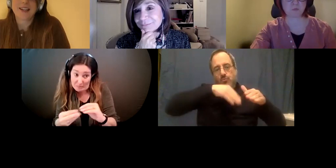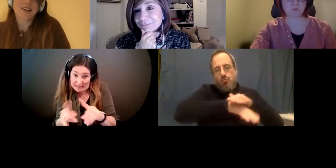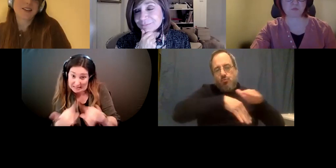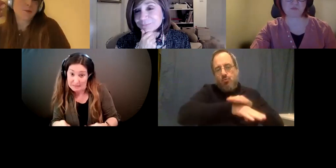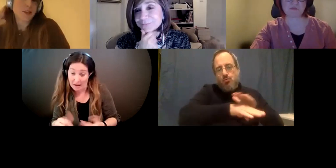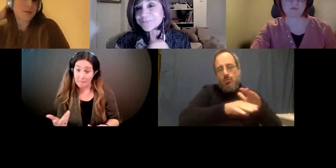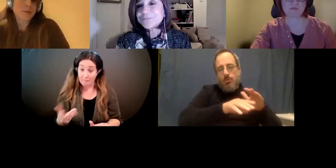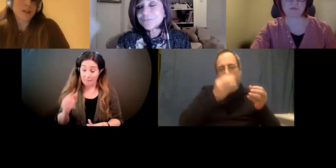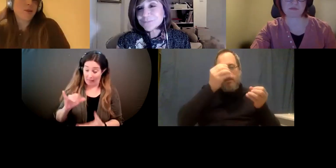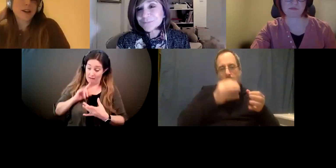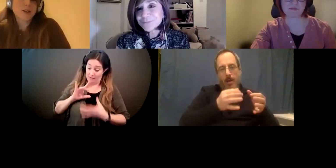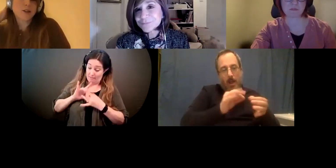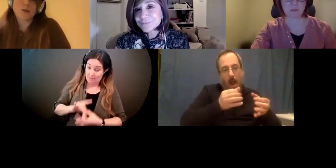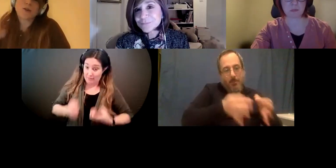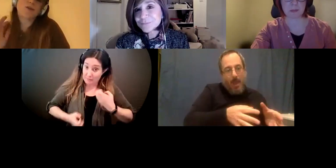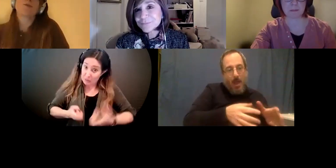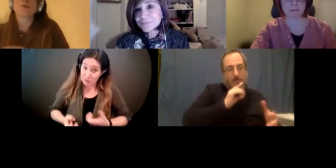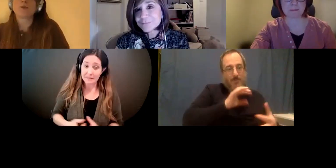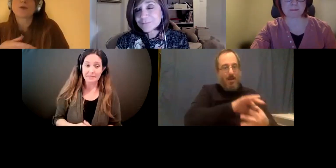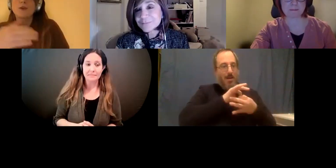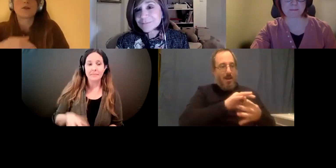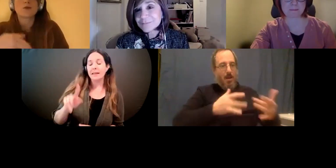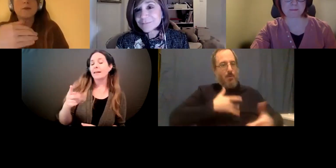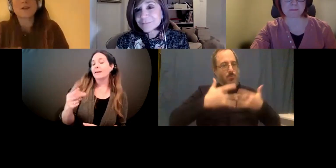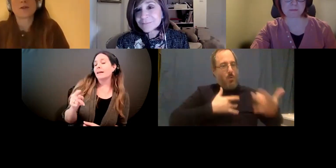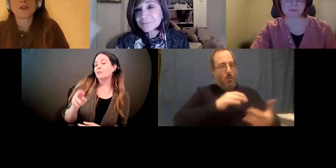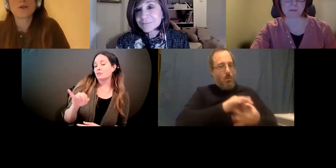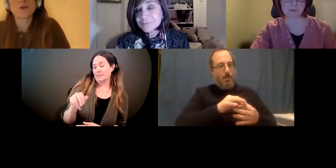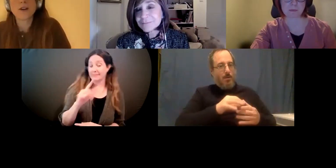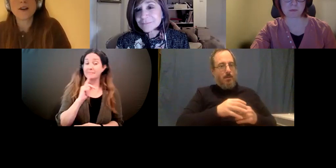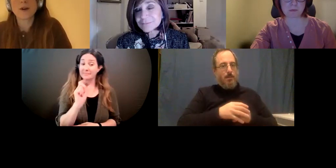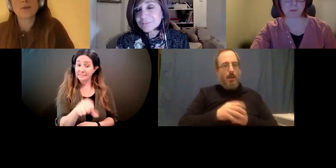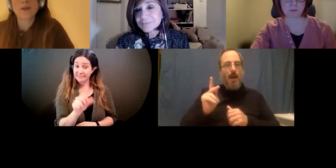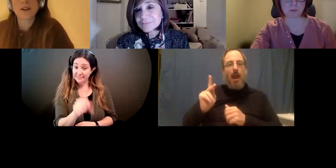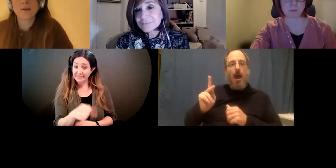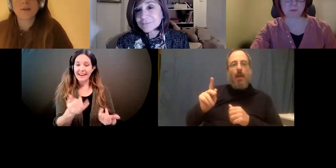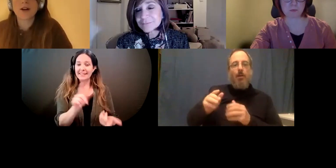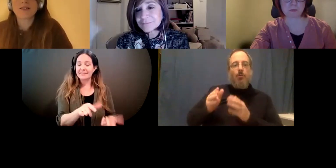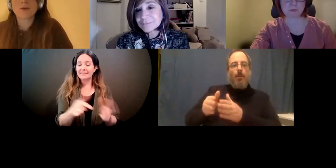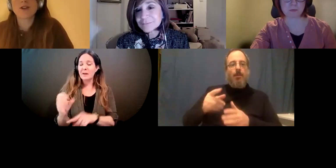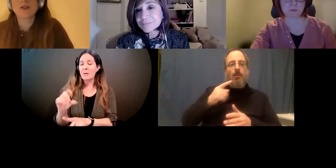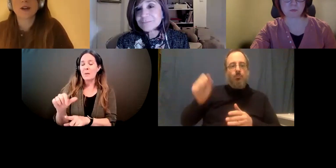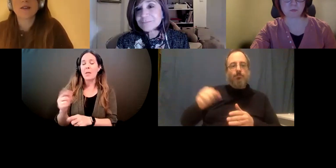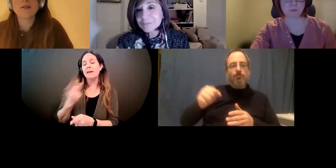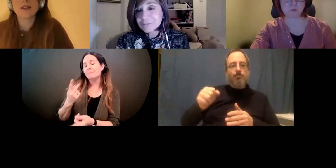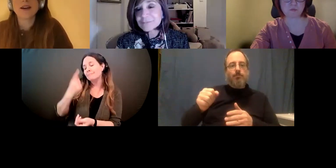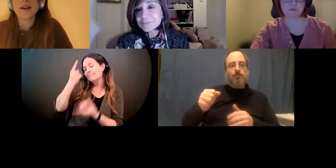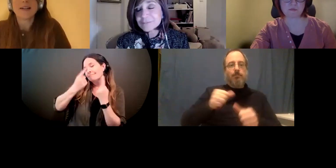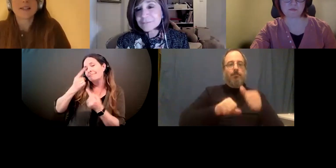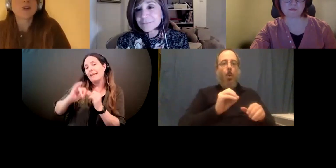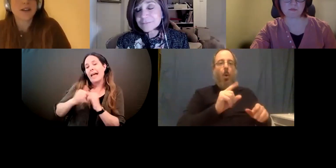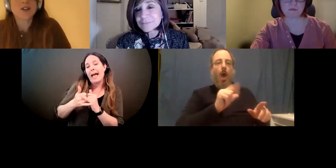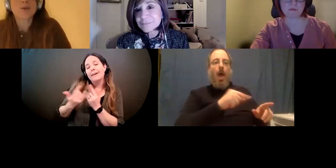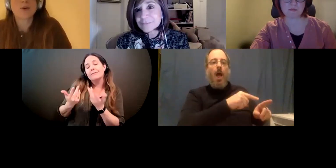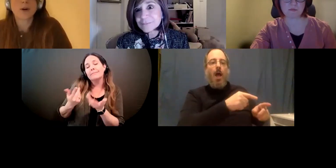Exactly, and this brings me directly to make the transition to Ola, when we were thinking about the last question together, and